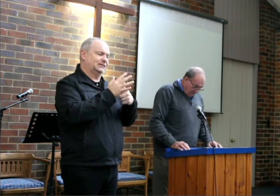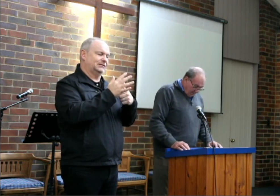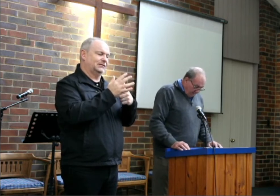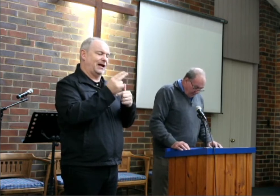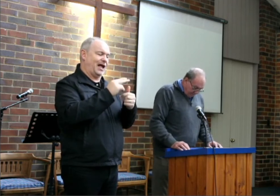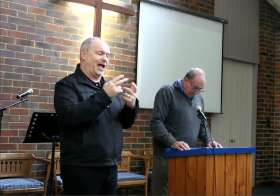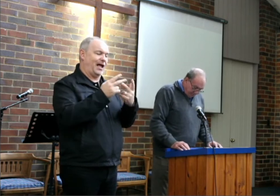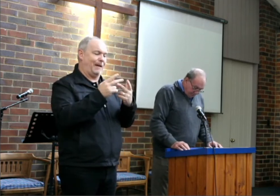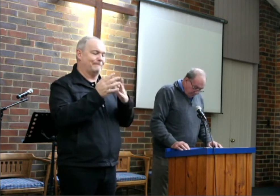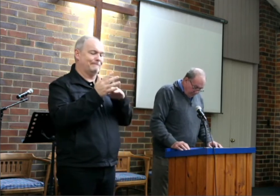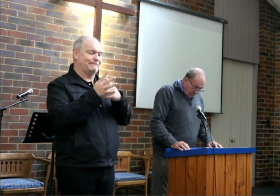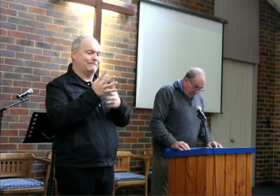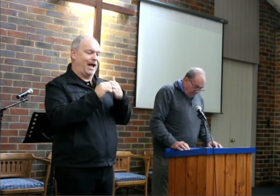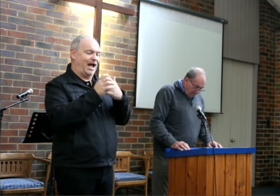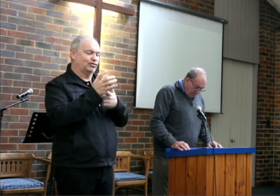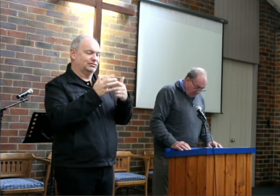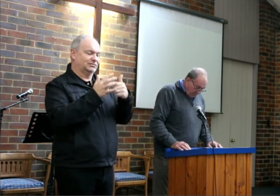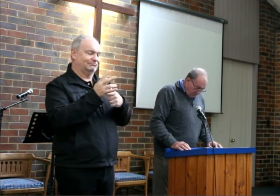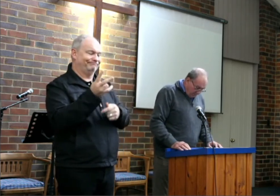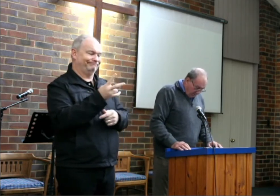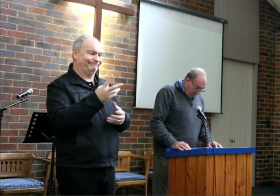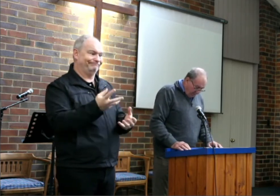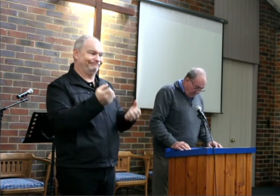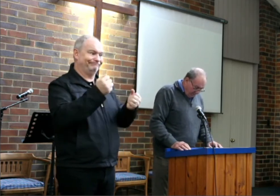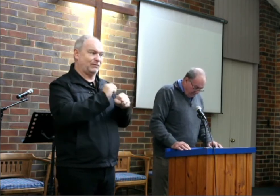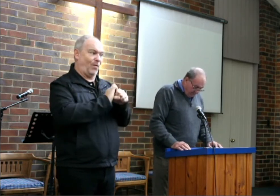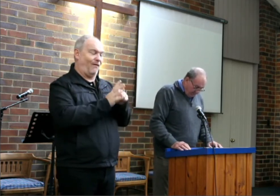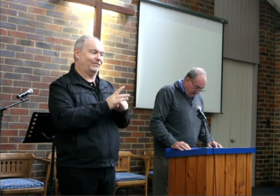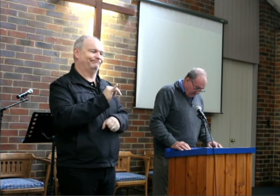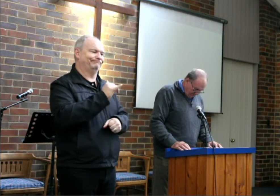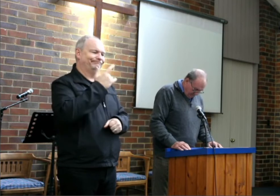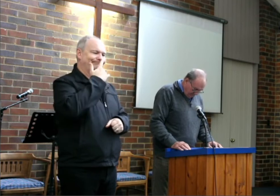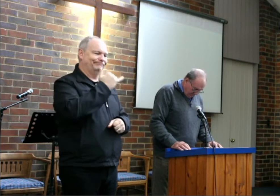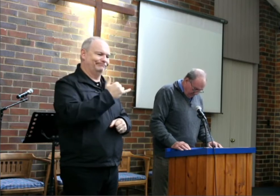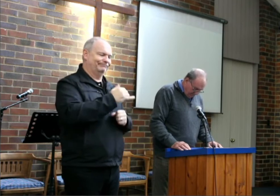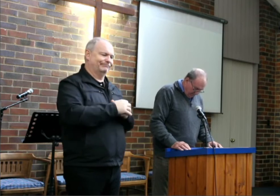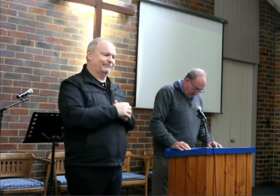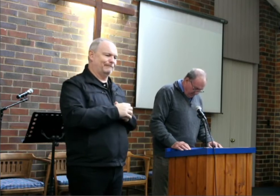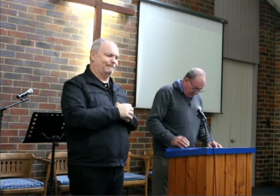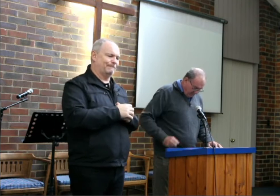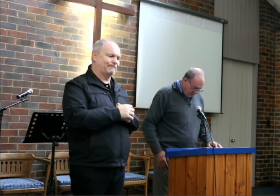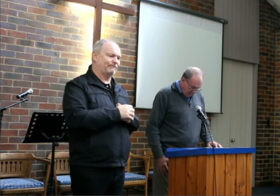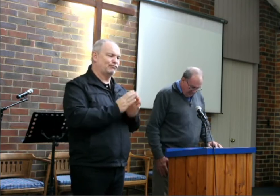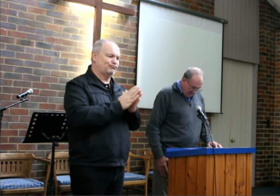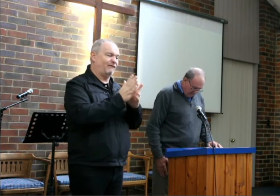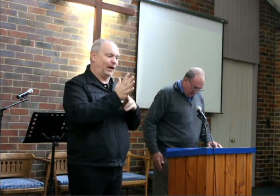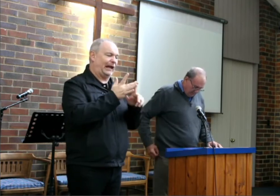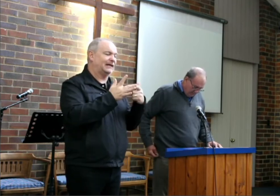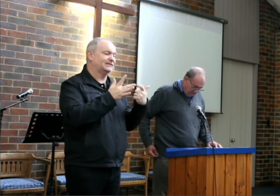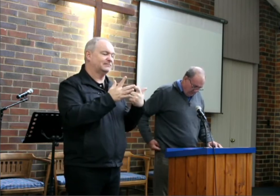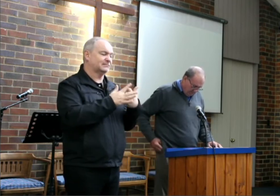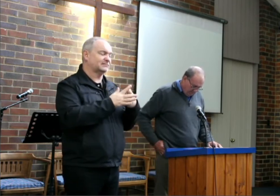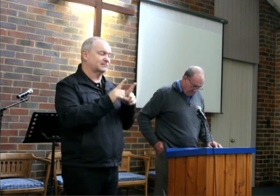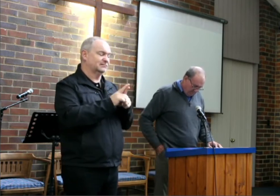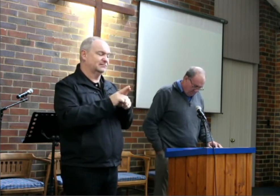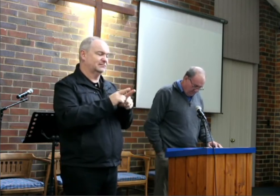and her mother Margaret. They've both been diagnosed with COVID, Father. We pray for Nick too, and that he